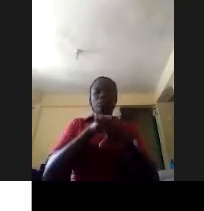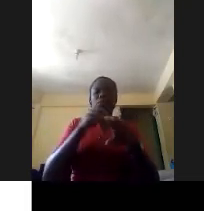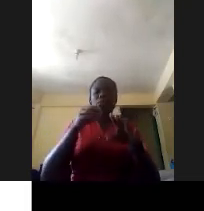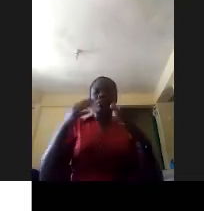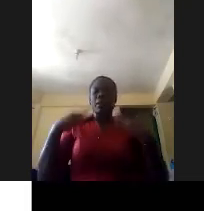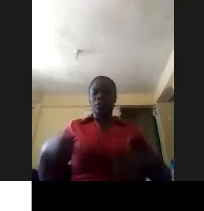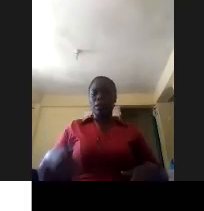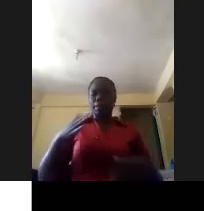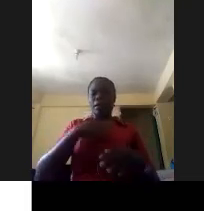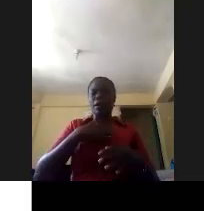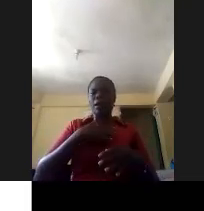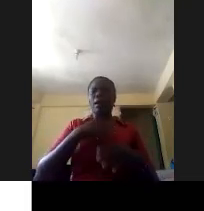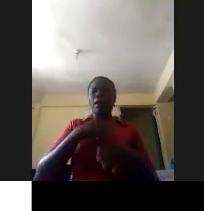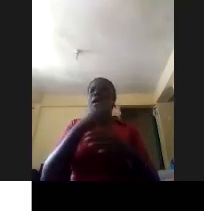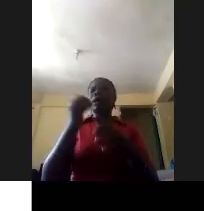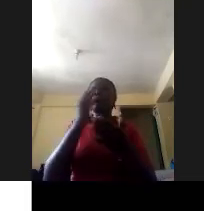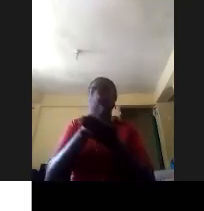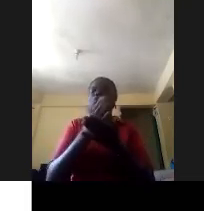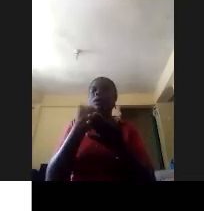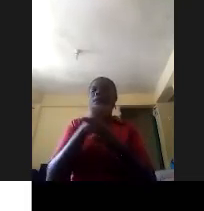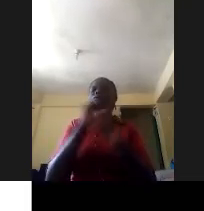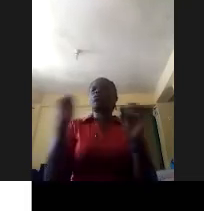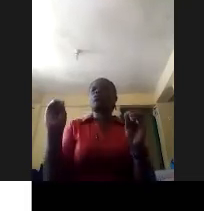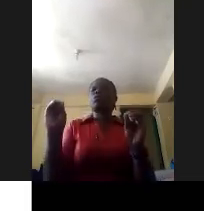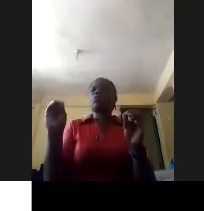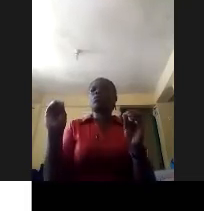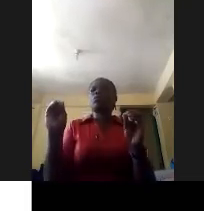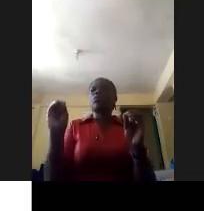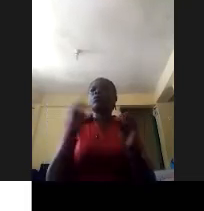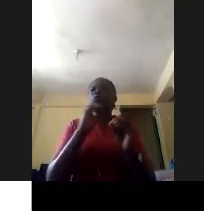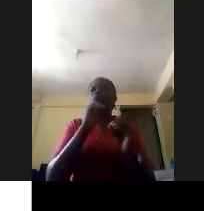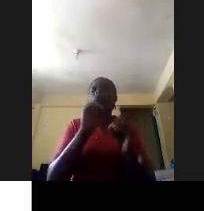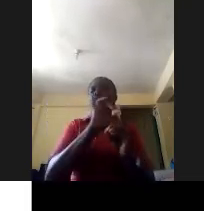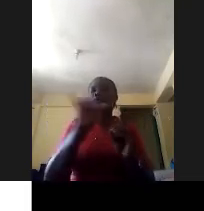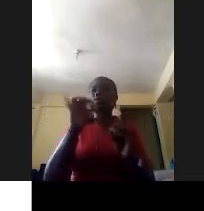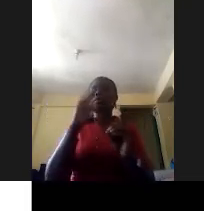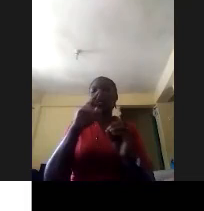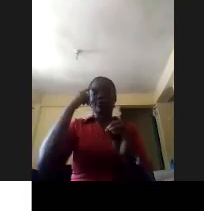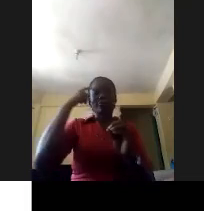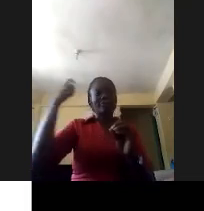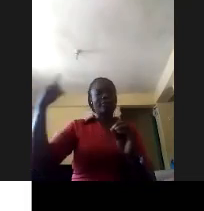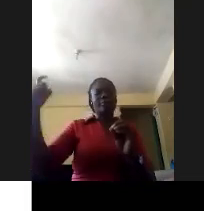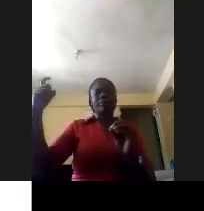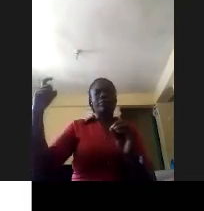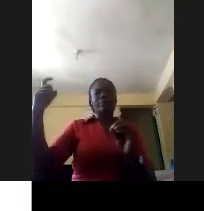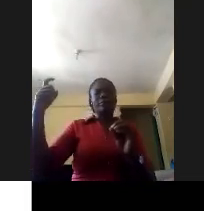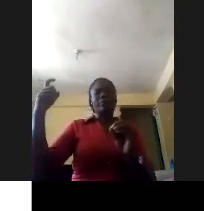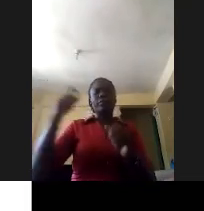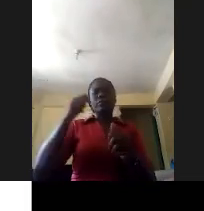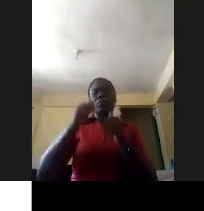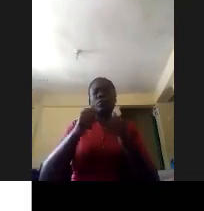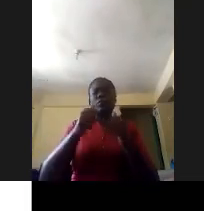in reality there are no insects on their body. So these are hallucinations and delusions, that is false beliefs, I can